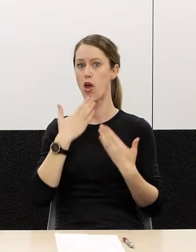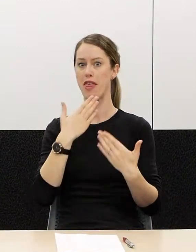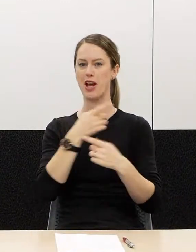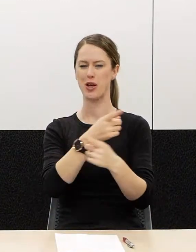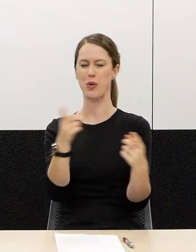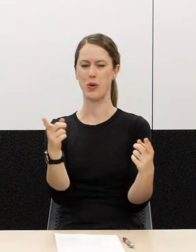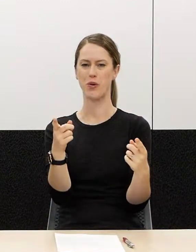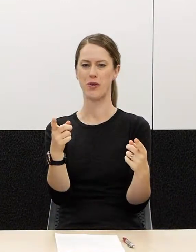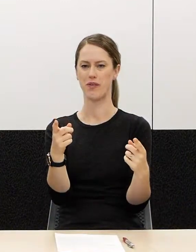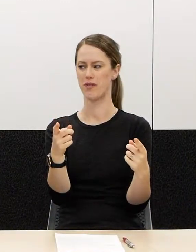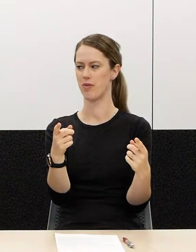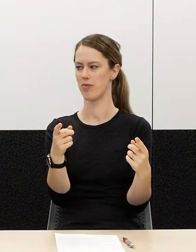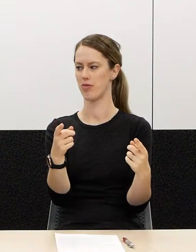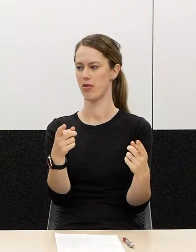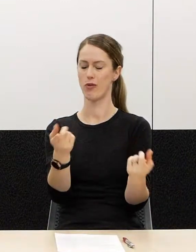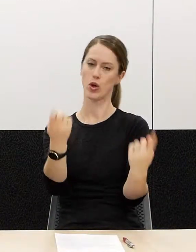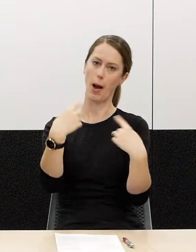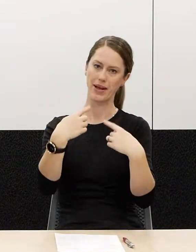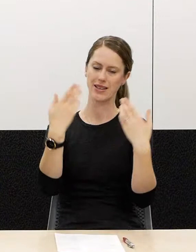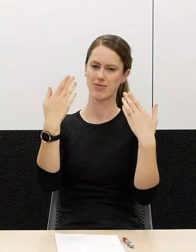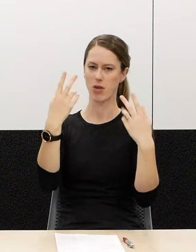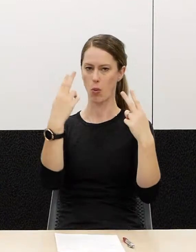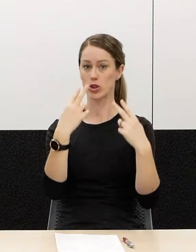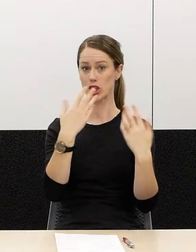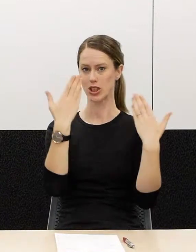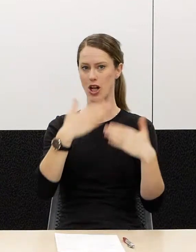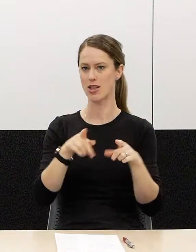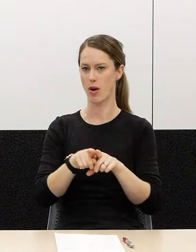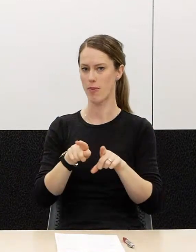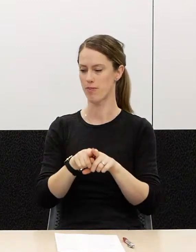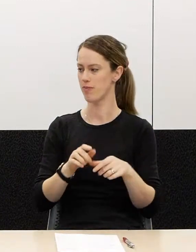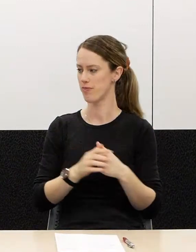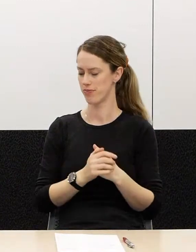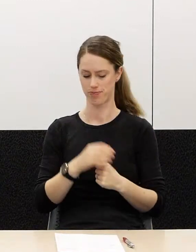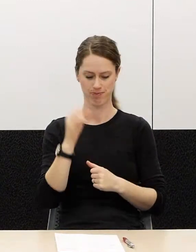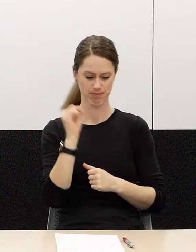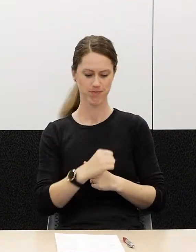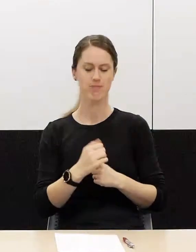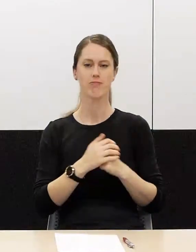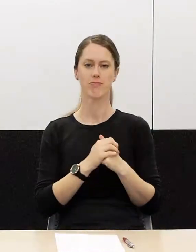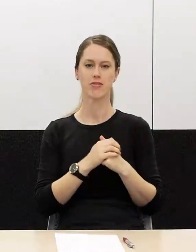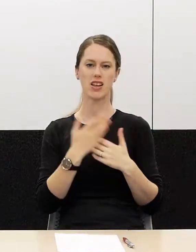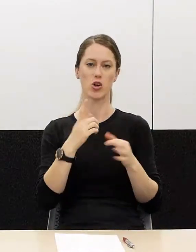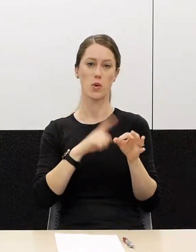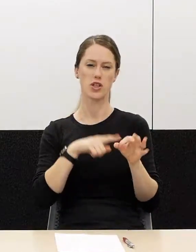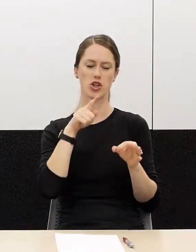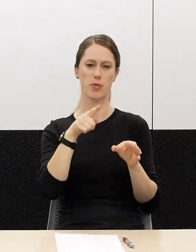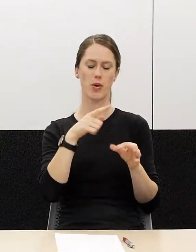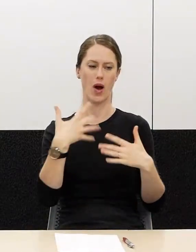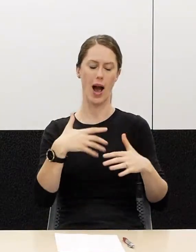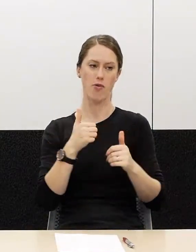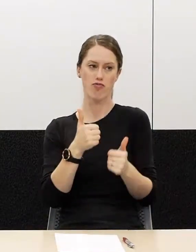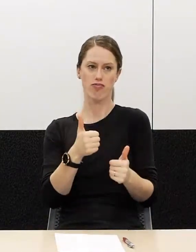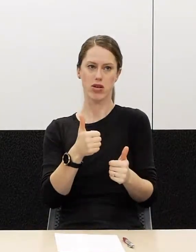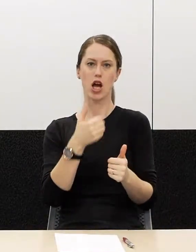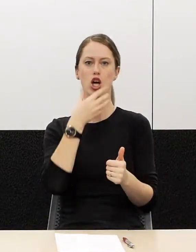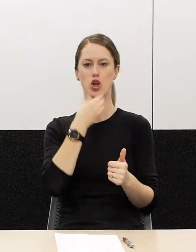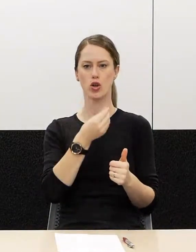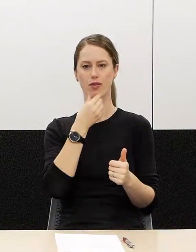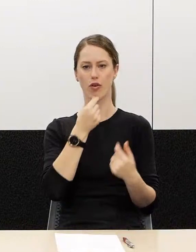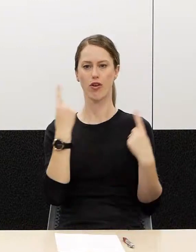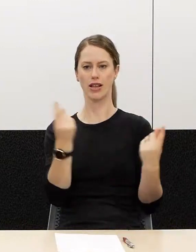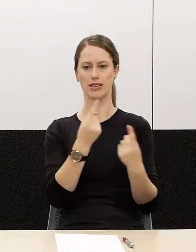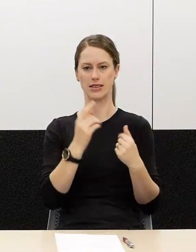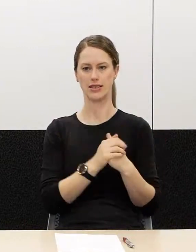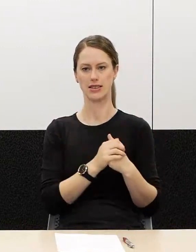all for coming along to this event as well. Absolutely. Your questions have been really insightful and really